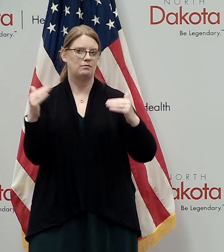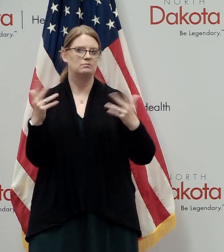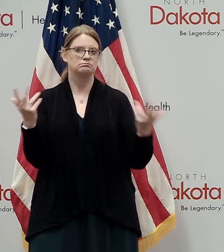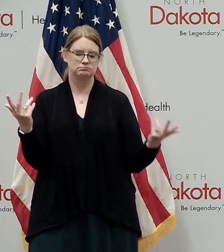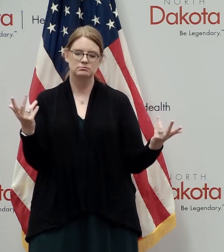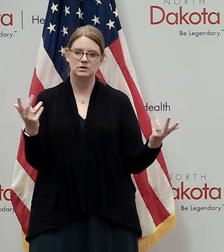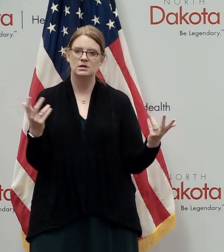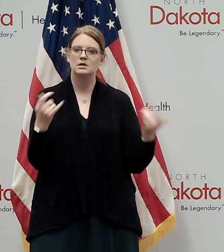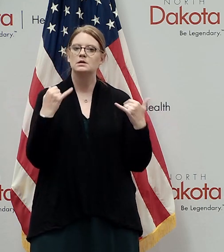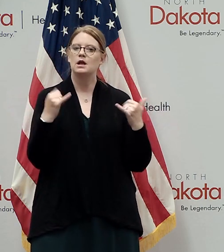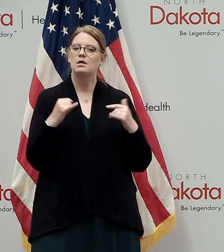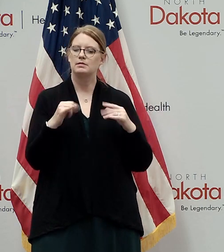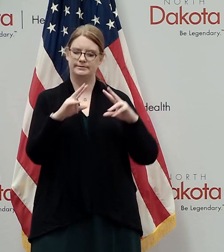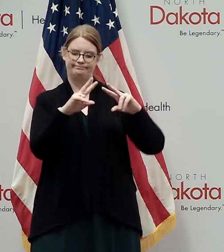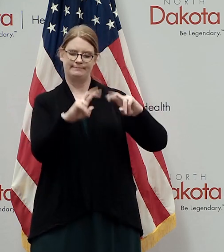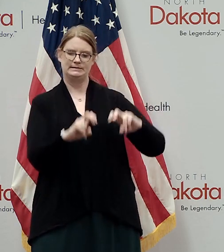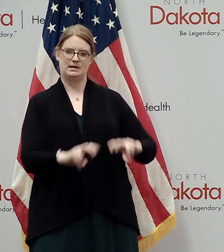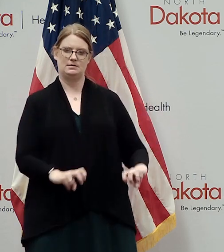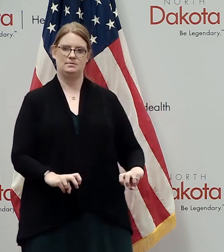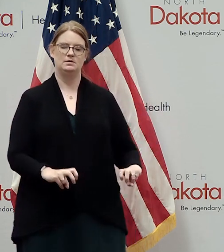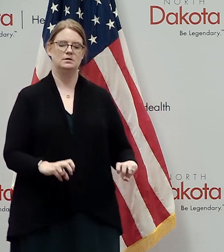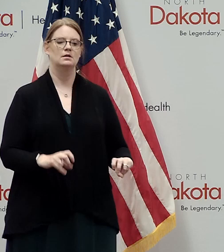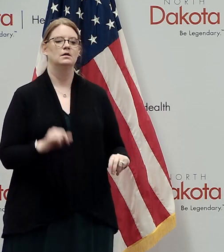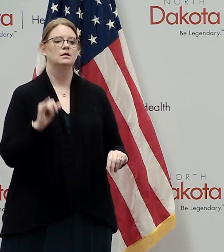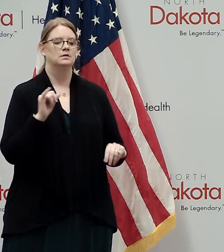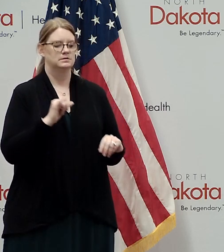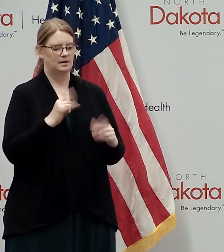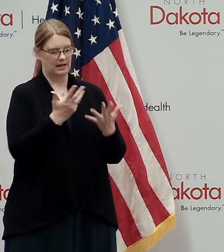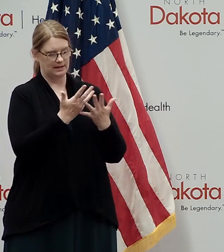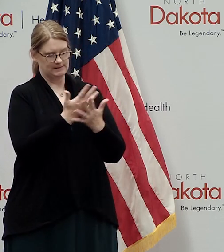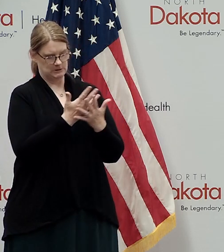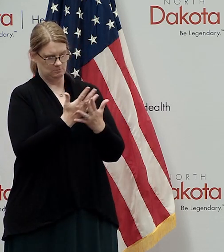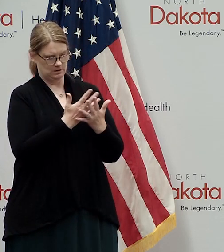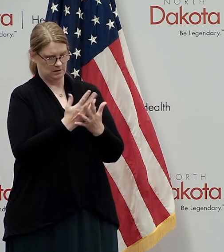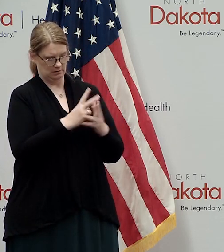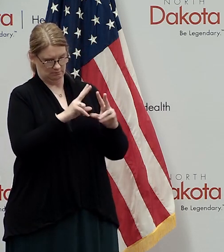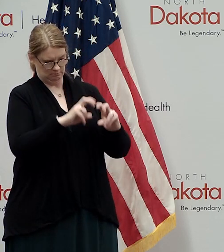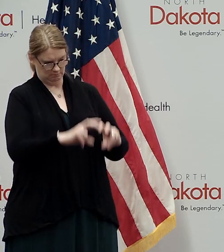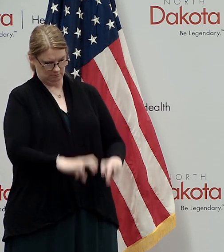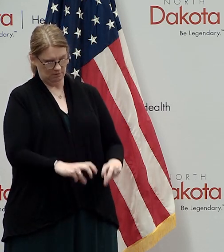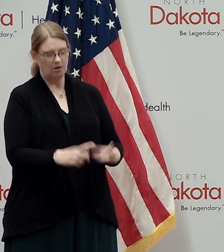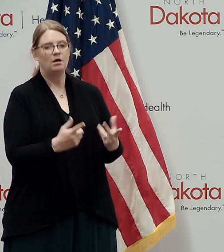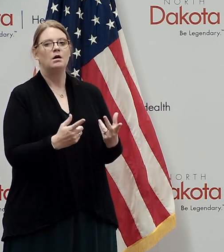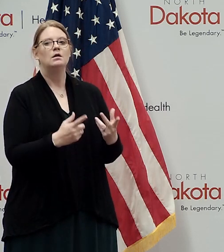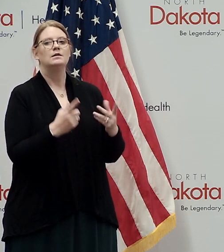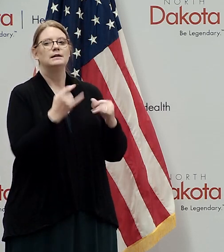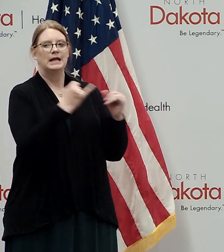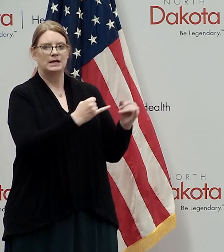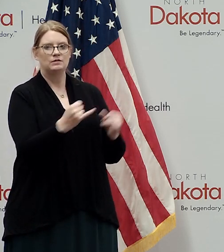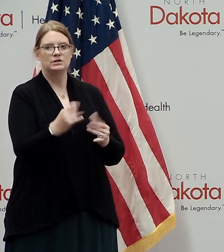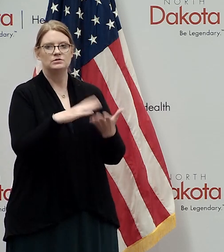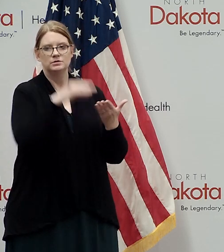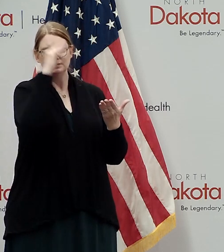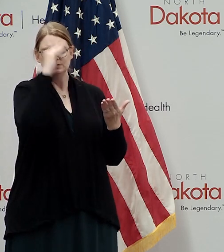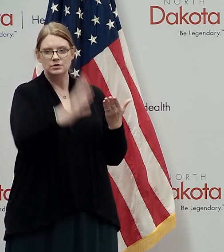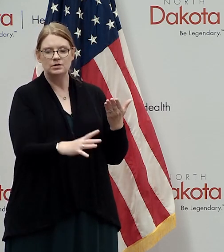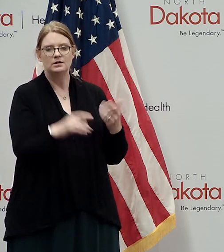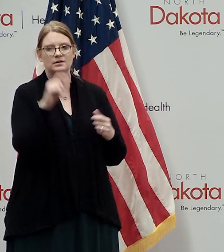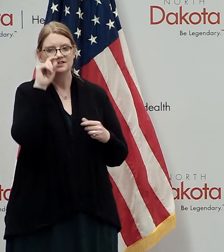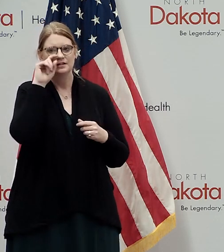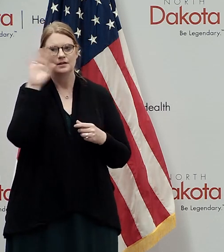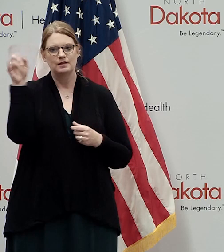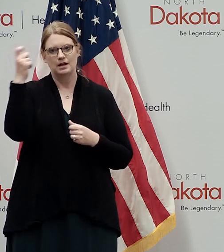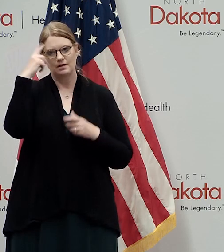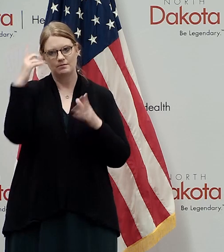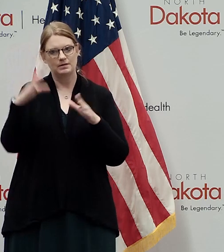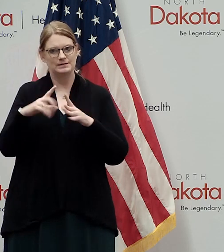these assessments will quickly allow our school districts to determine where each individual student is. The governor opened today